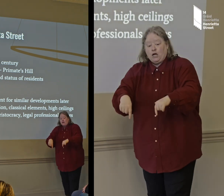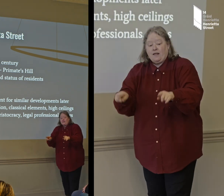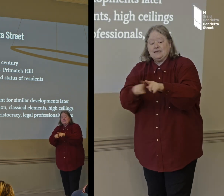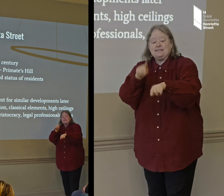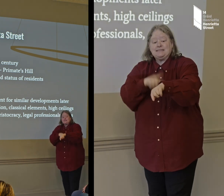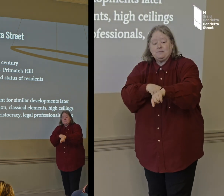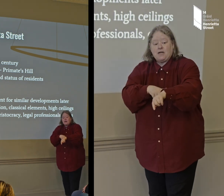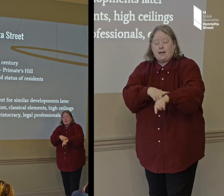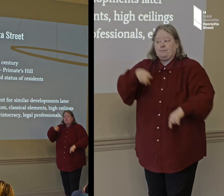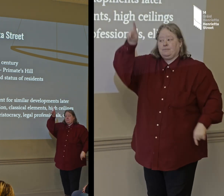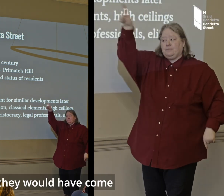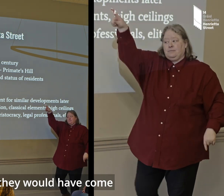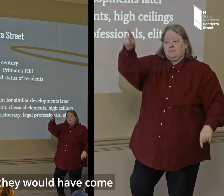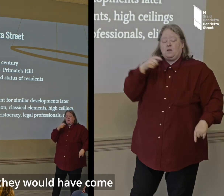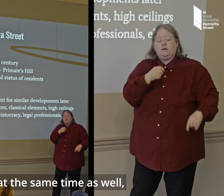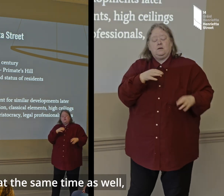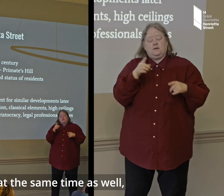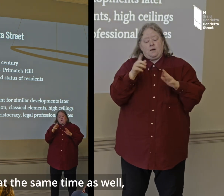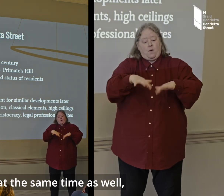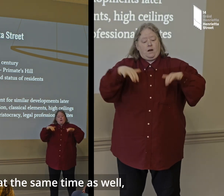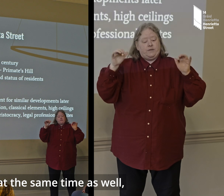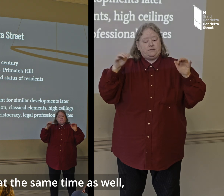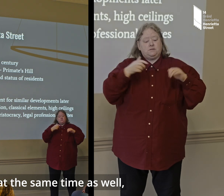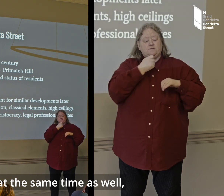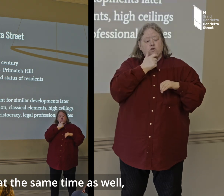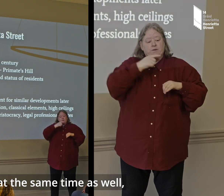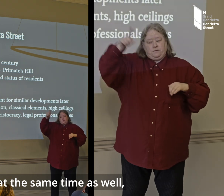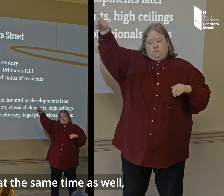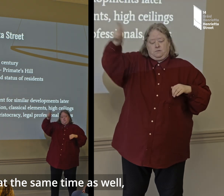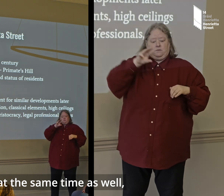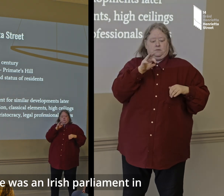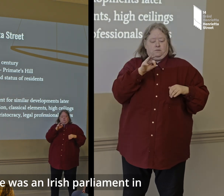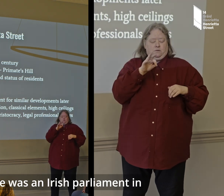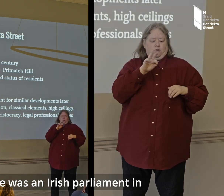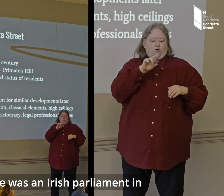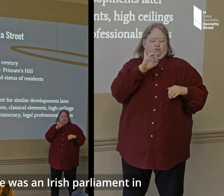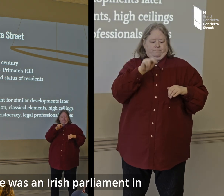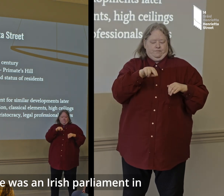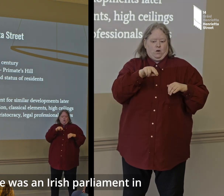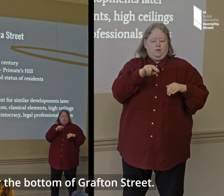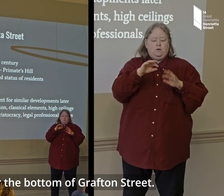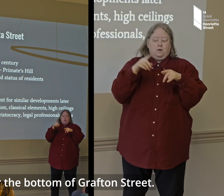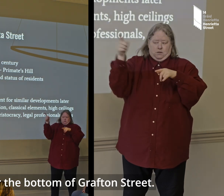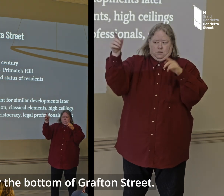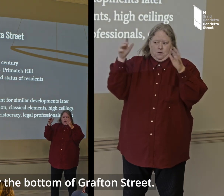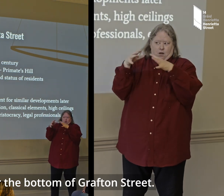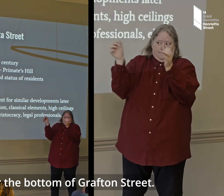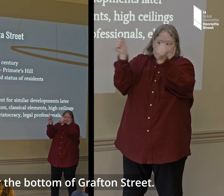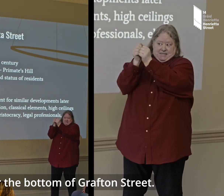wealth. So they would have come here at the same time as well that there was an Irish Parliament in